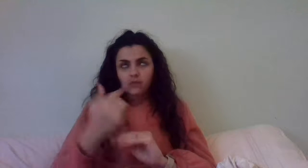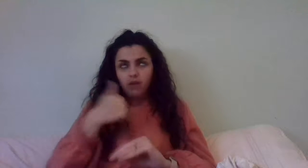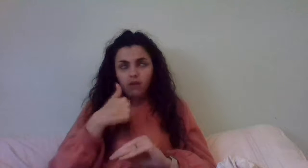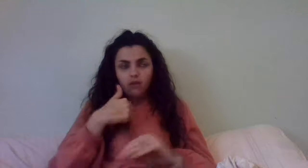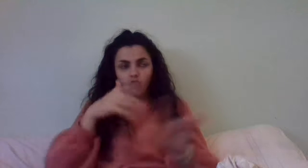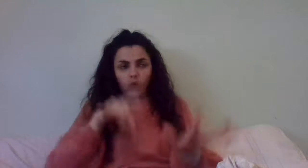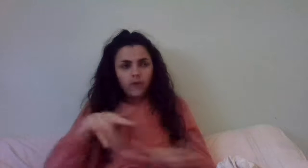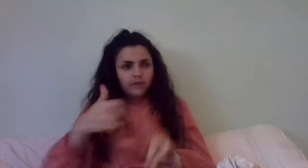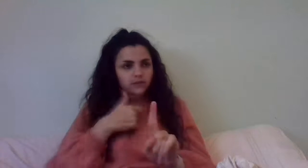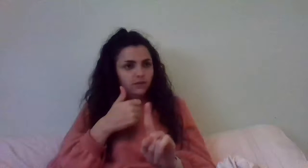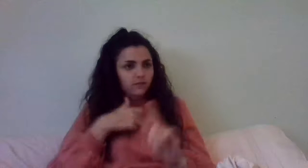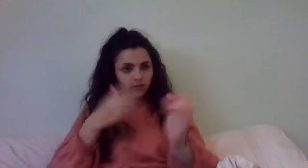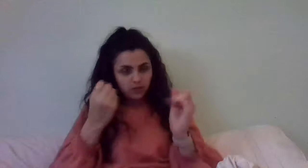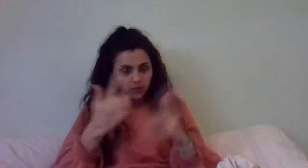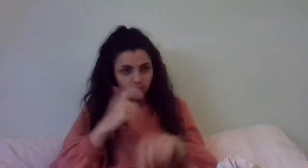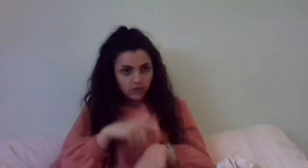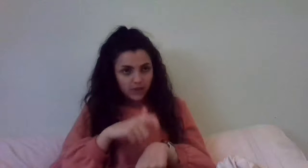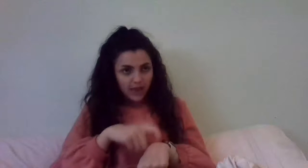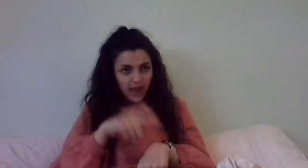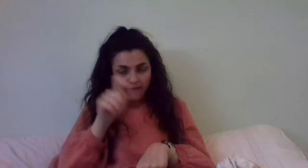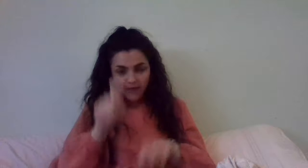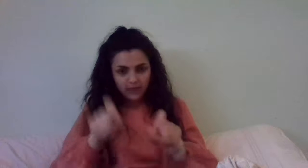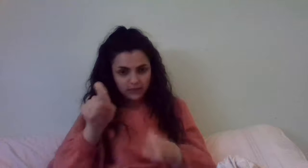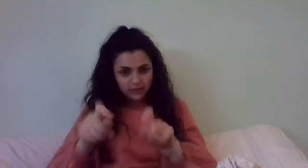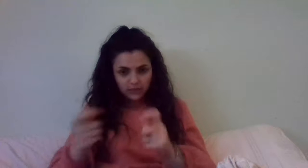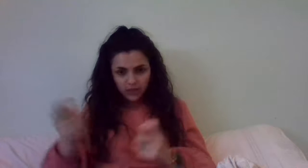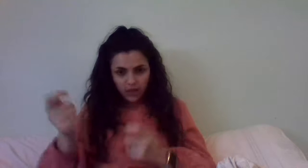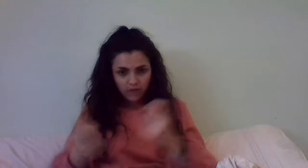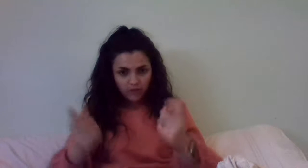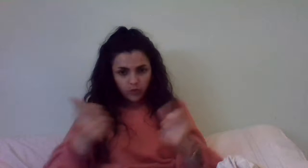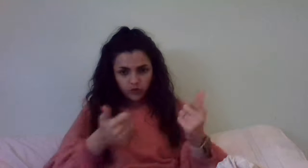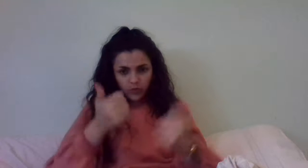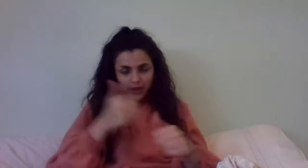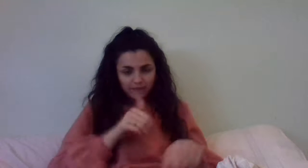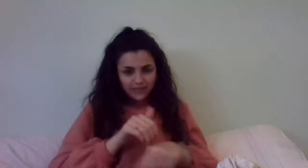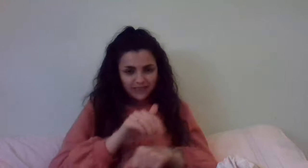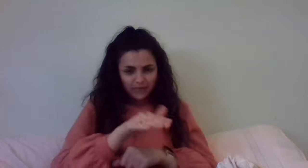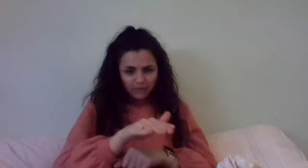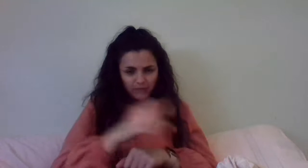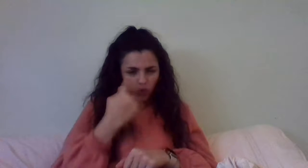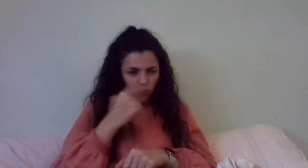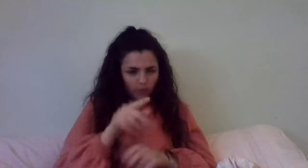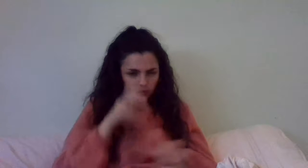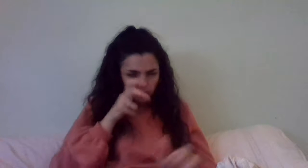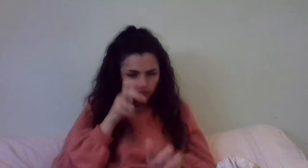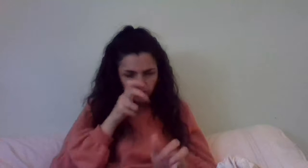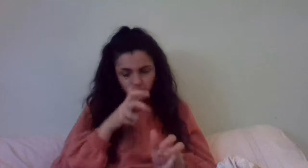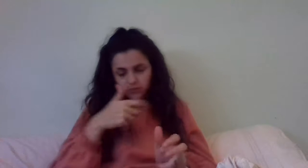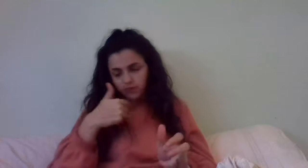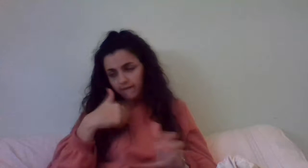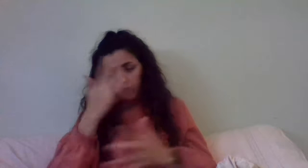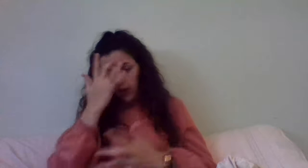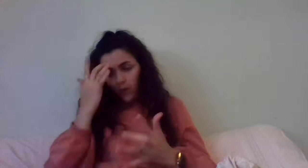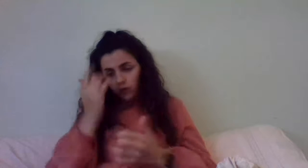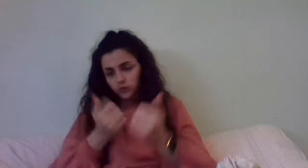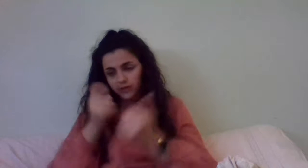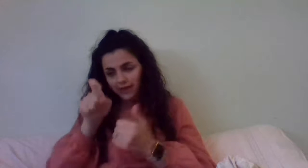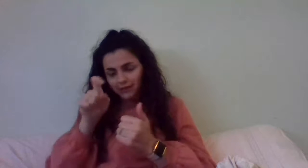delete. I forget which ones I sent out to you and which ones I've had to erase. But if you're ever confused